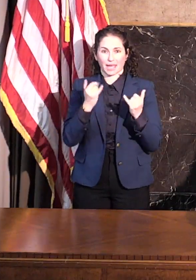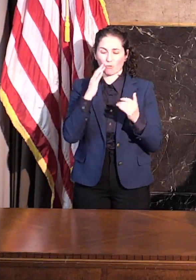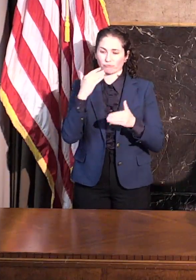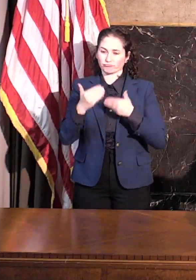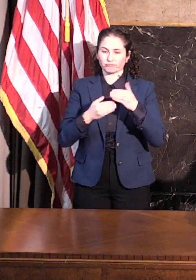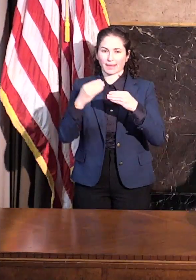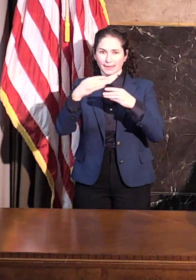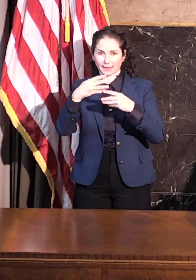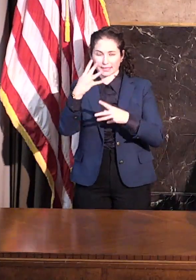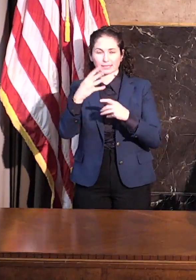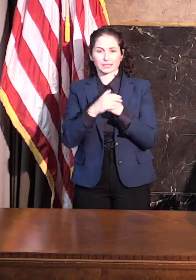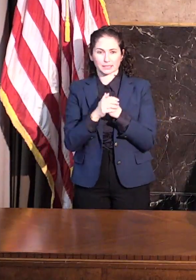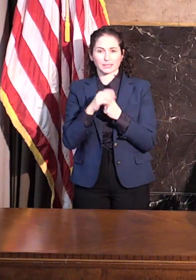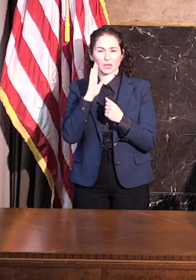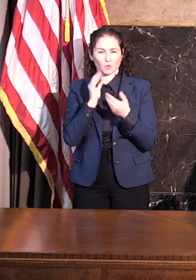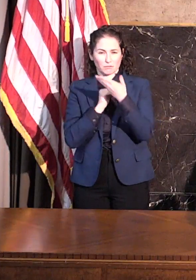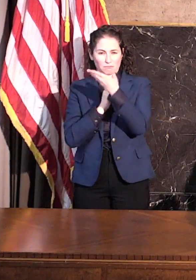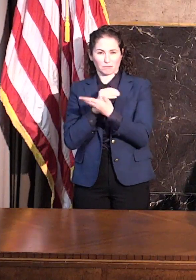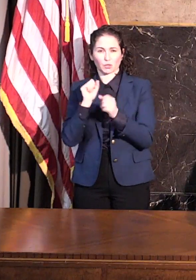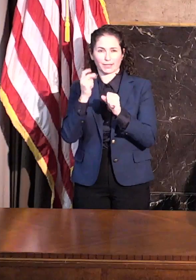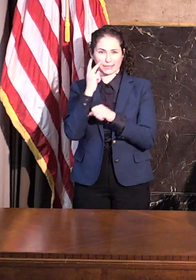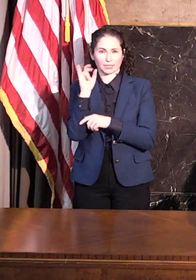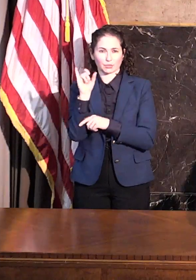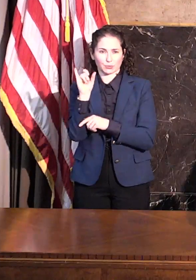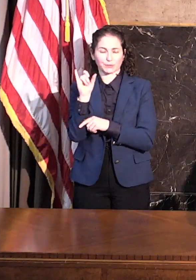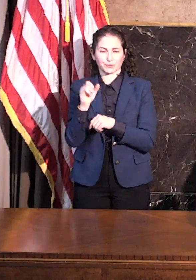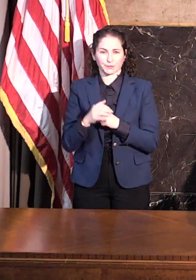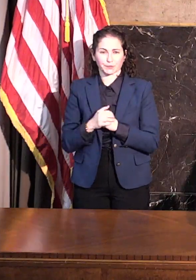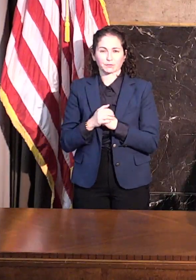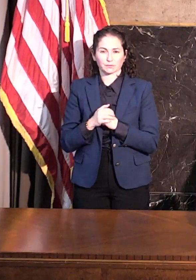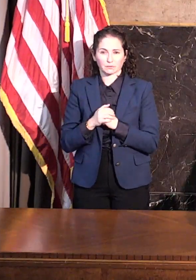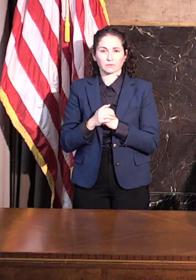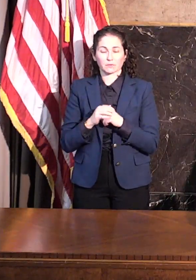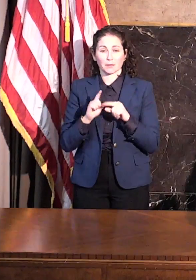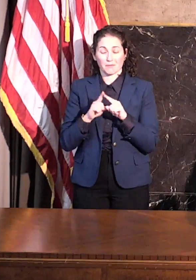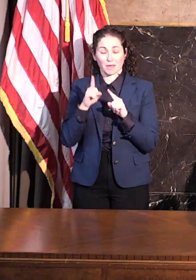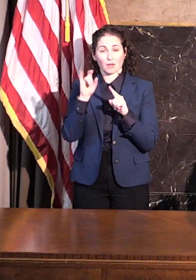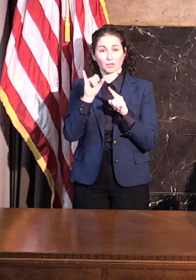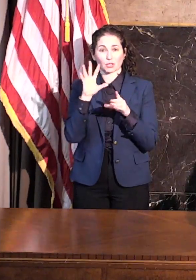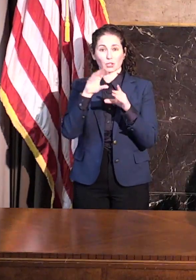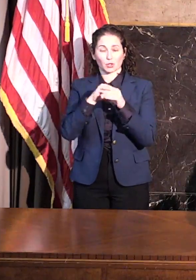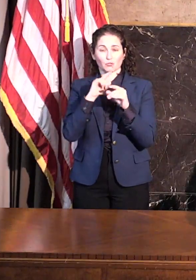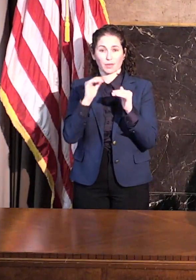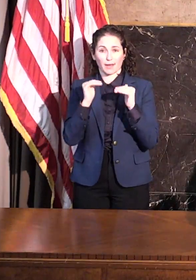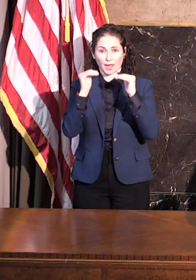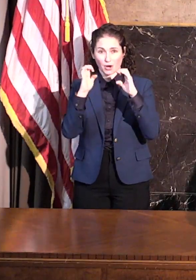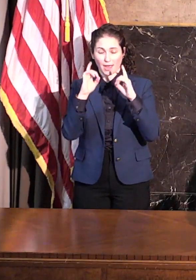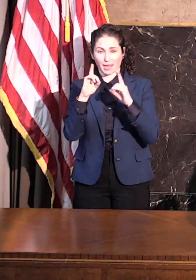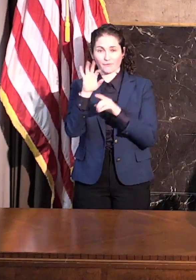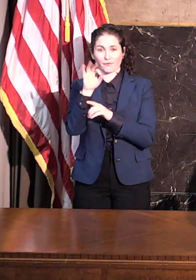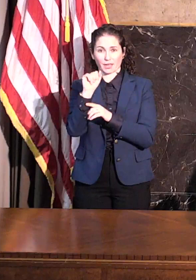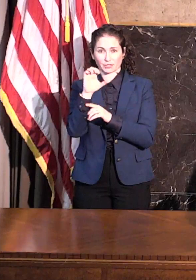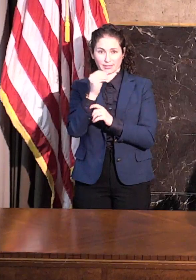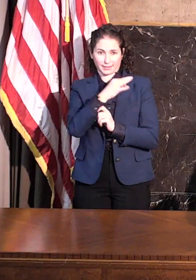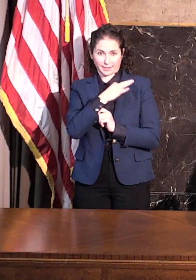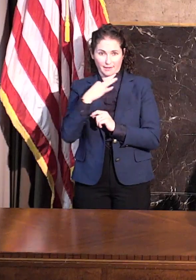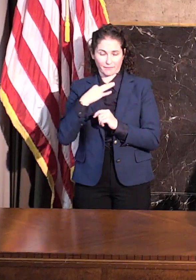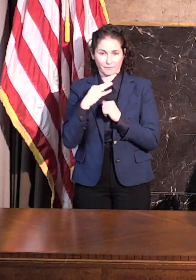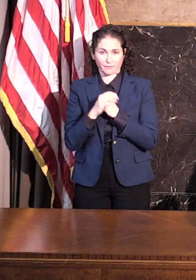regardless of their age, regardless of their underlying health conditions, except that you have to be at least 16 years